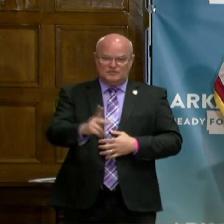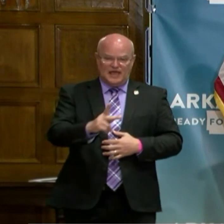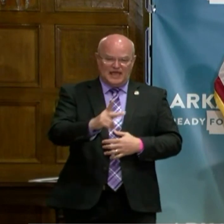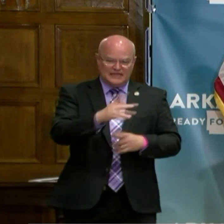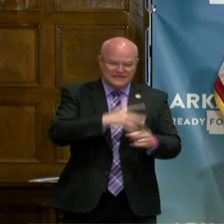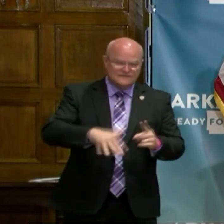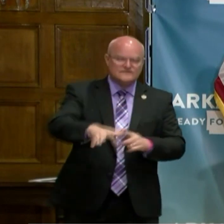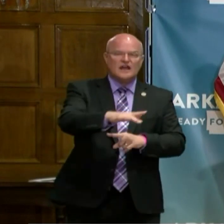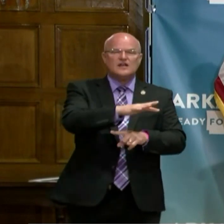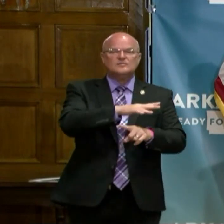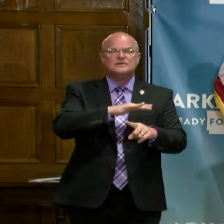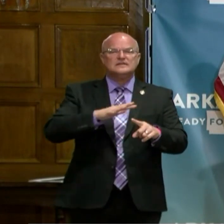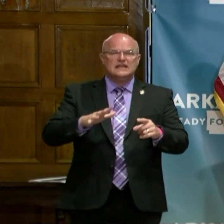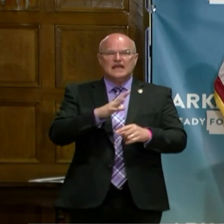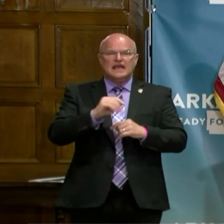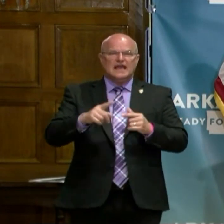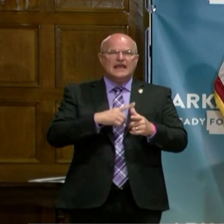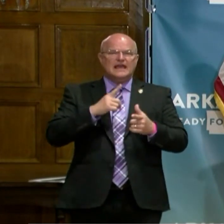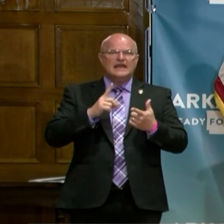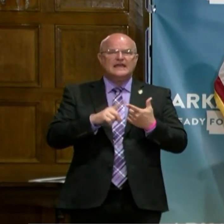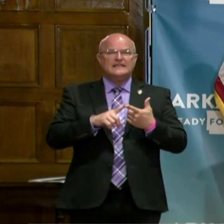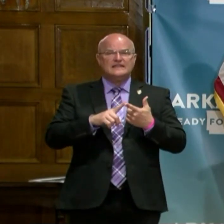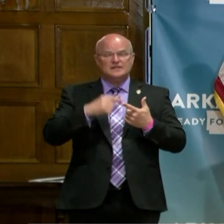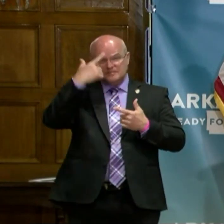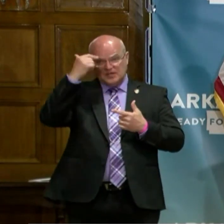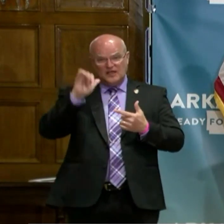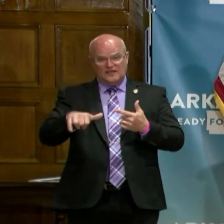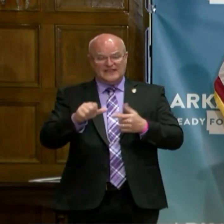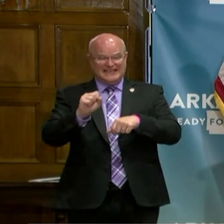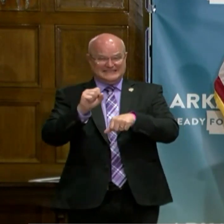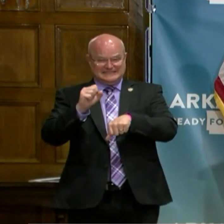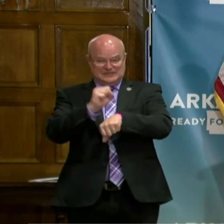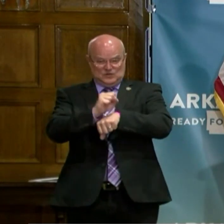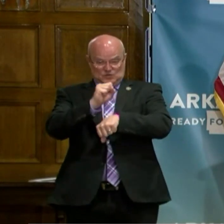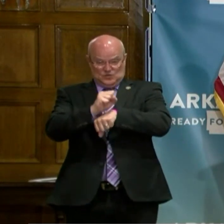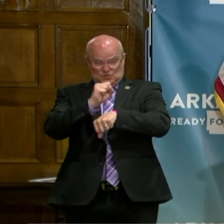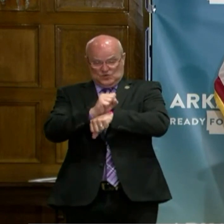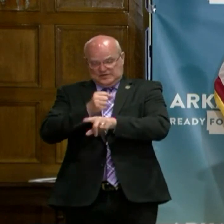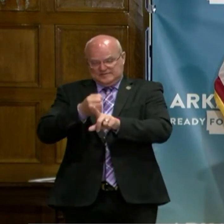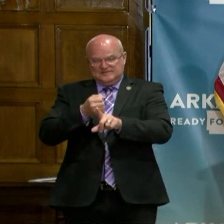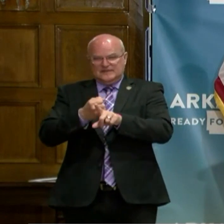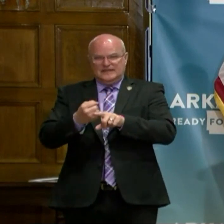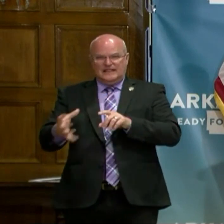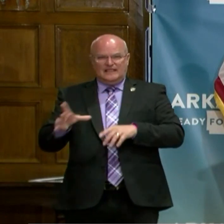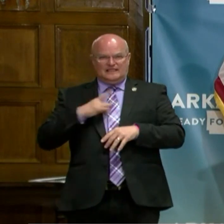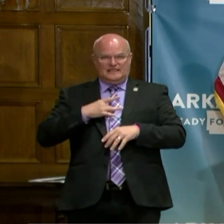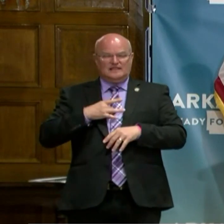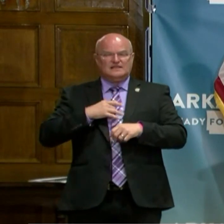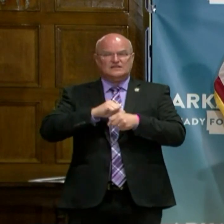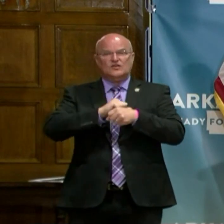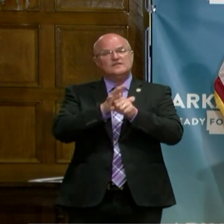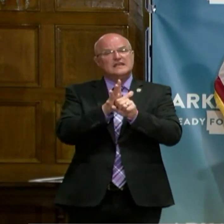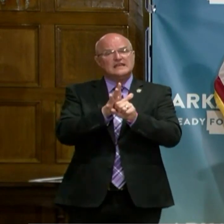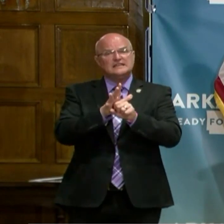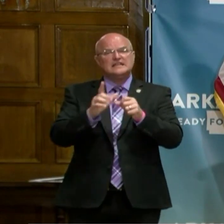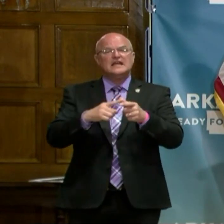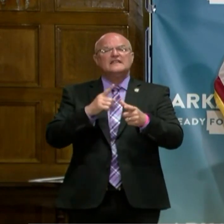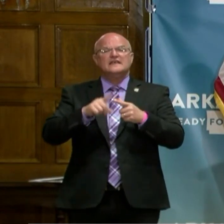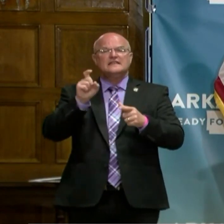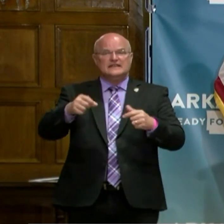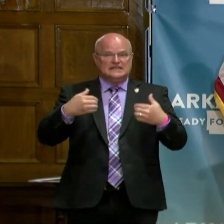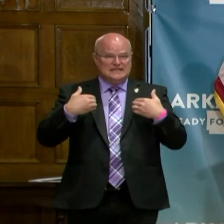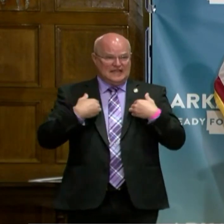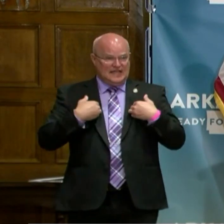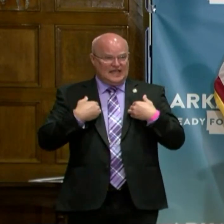an environment and because of that employment, they contract COVID-19, then they ought to